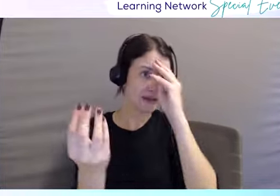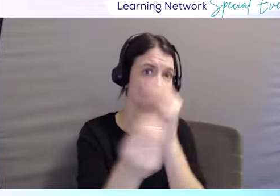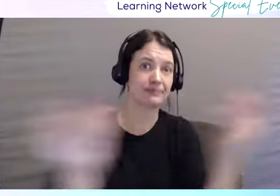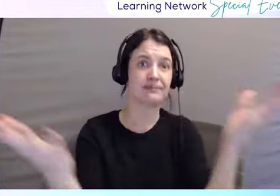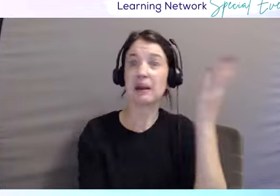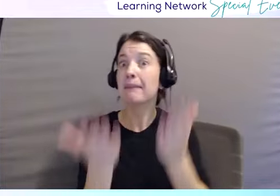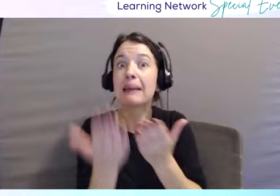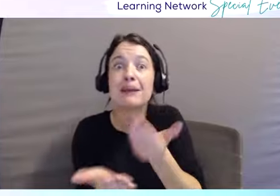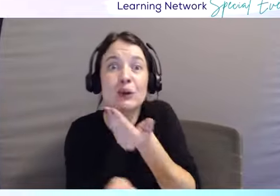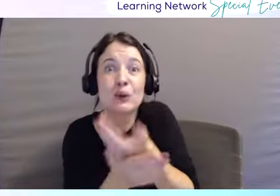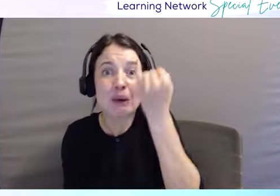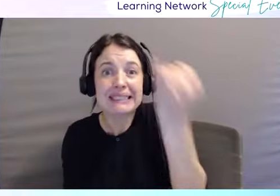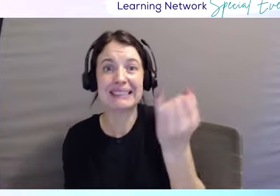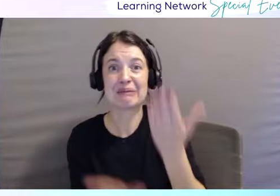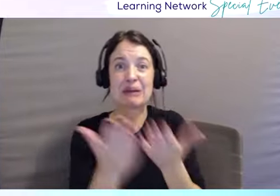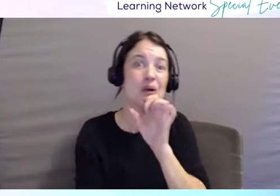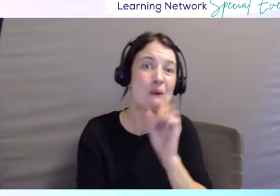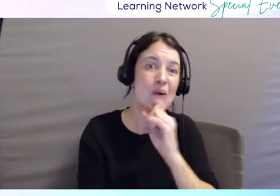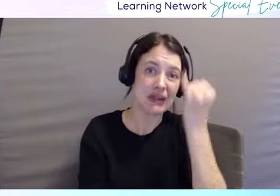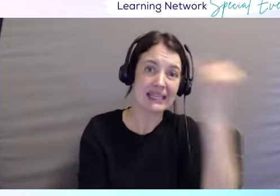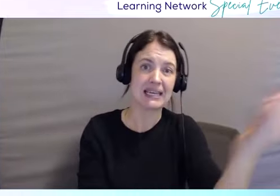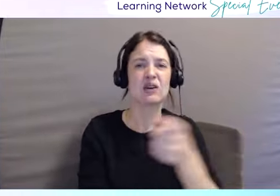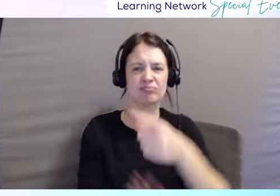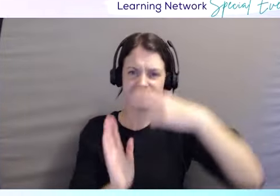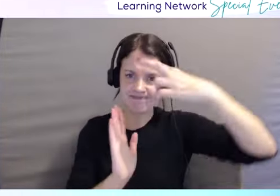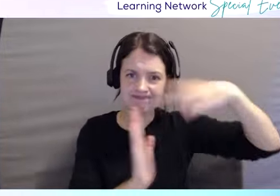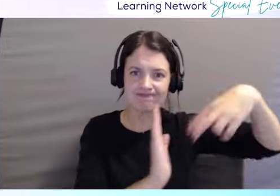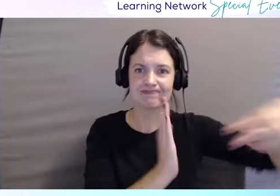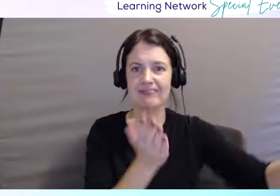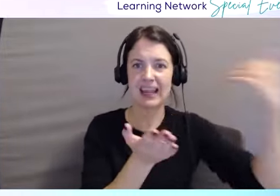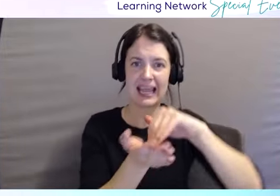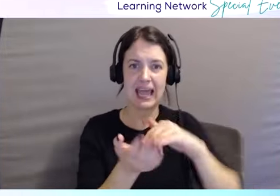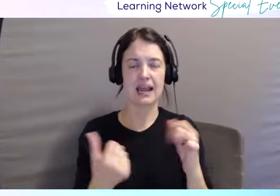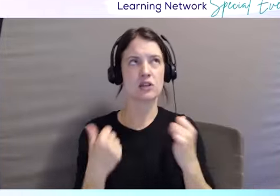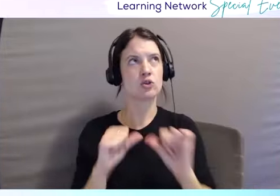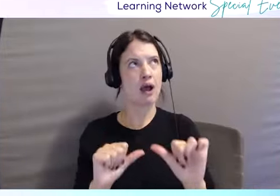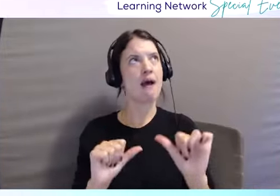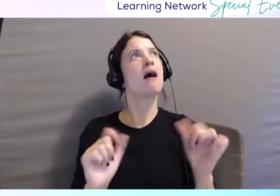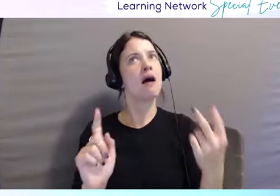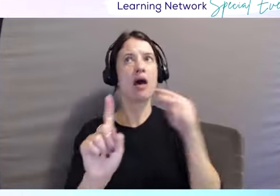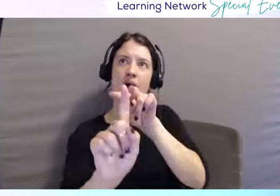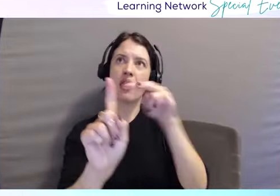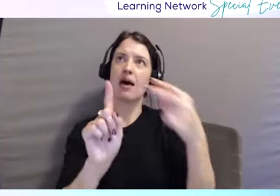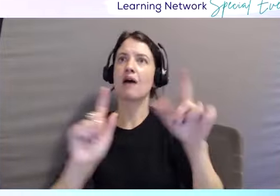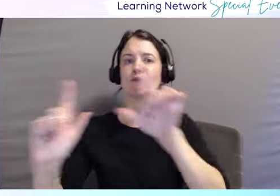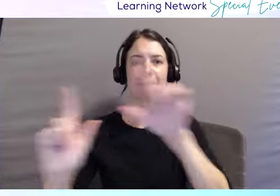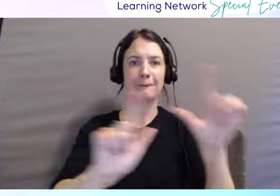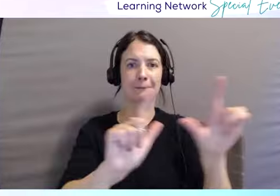ideas, refresh yourselves or reinvent yourselves, and try and work together to make more significant change in this